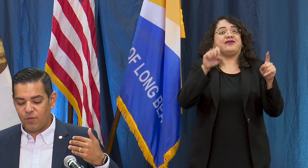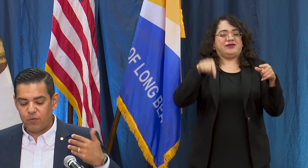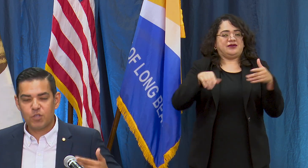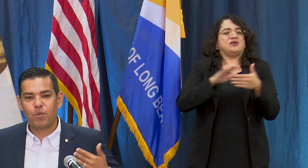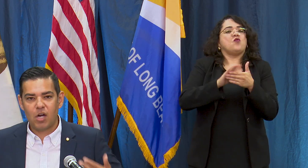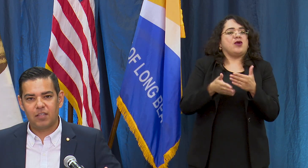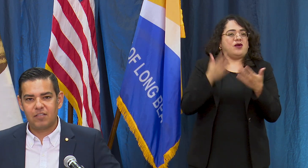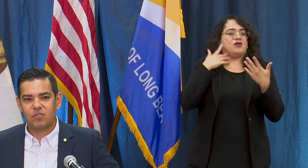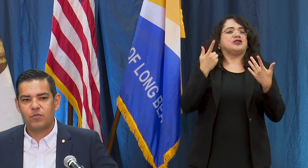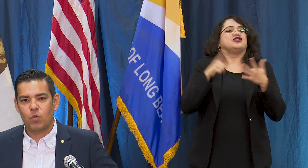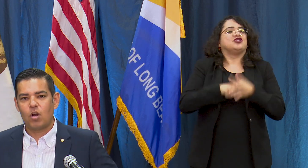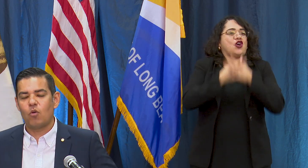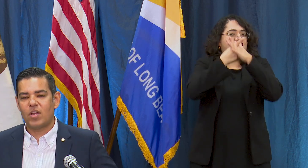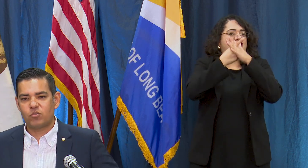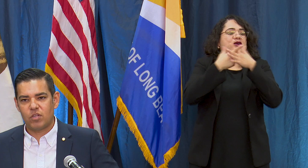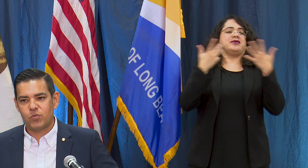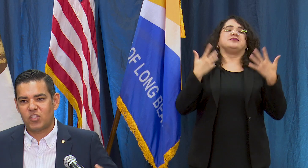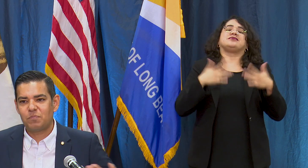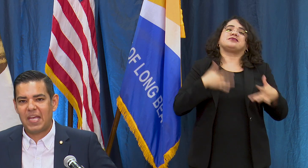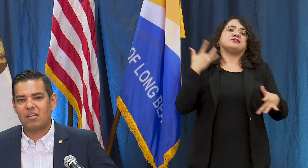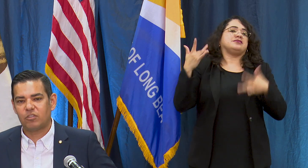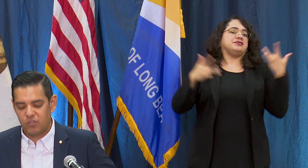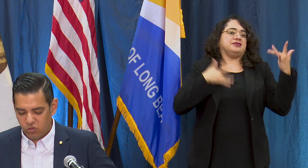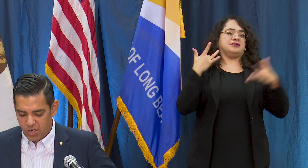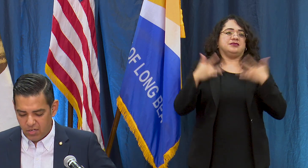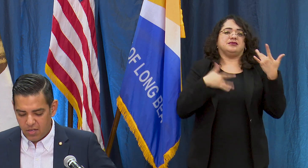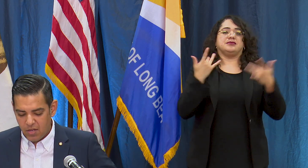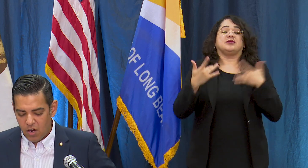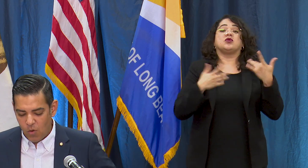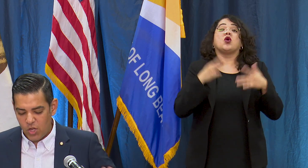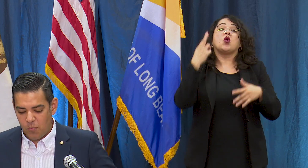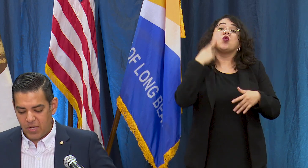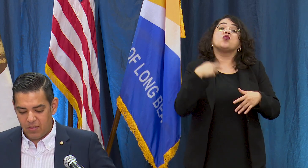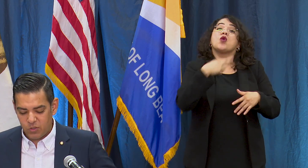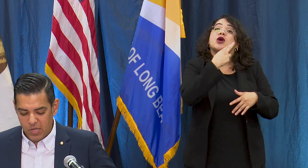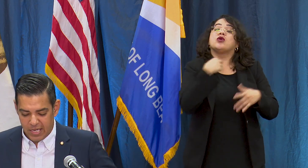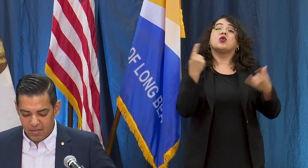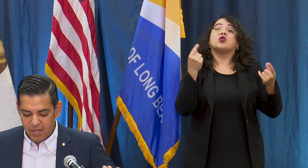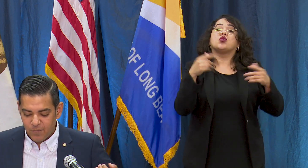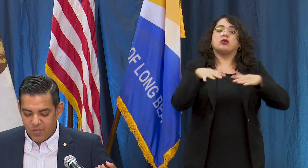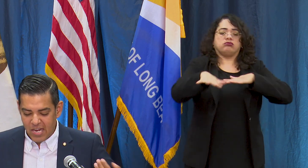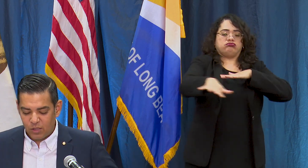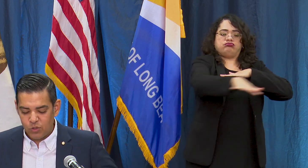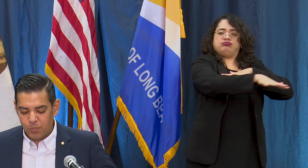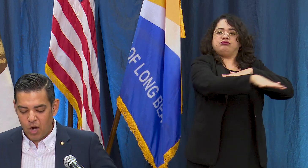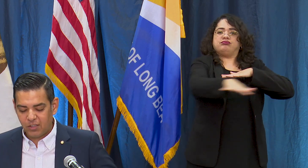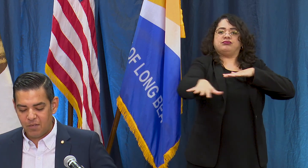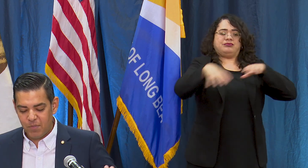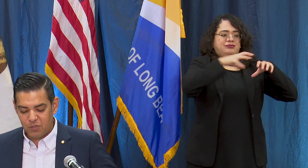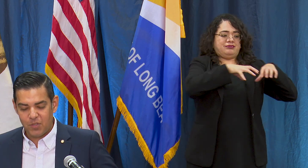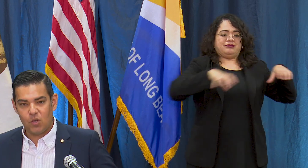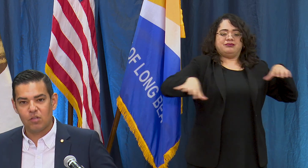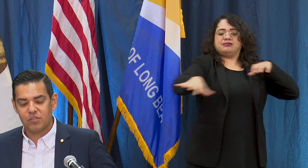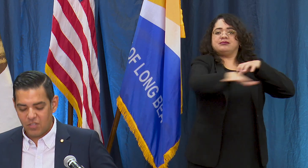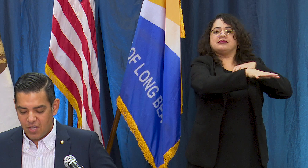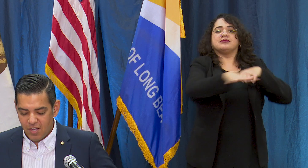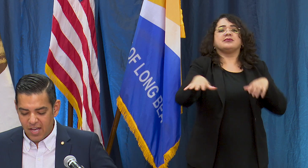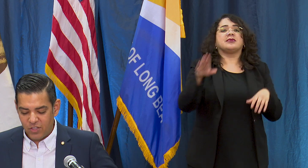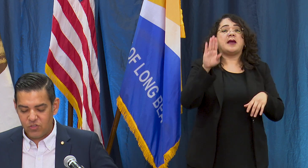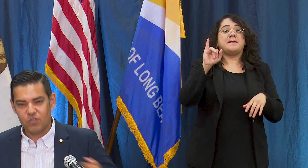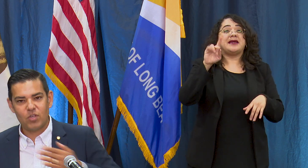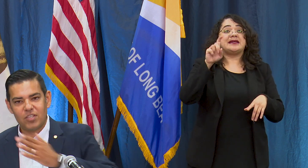already the first parklets for our restaurants to expand onto the street are reopening this weekend. That includes a parklet in Bixby